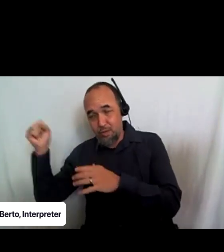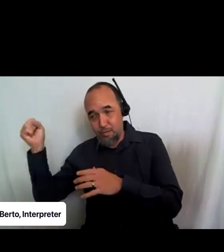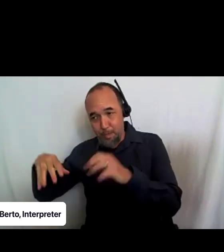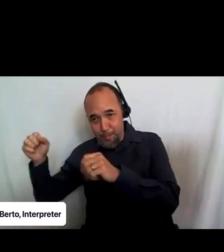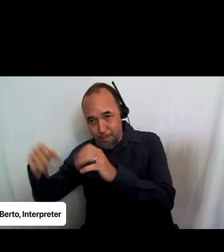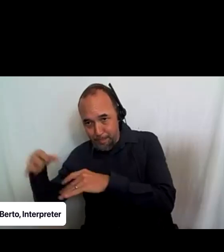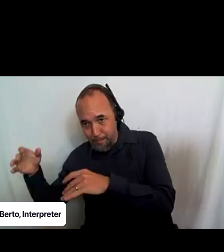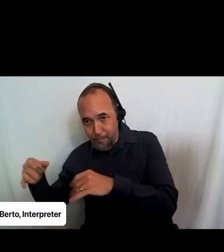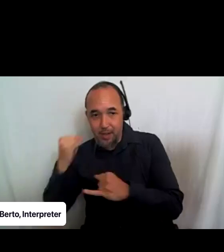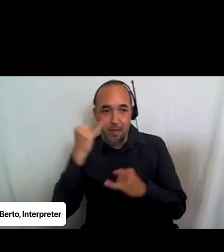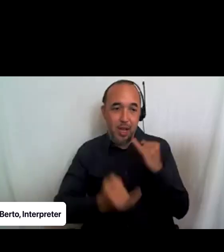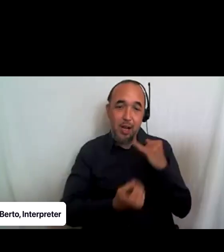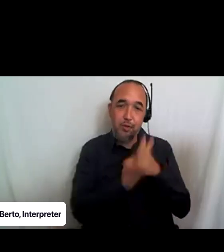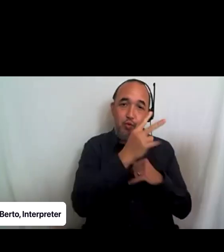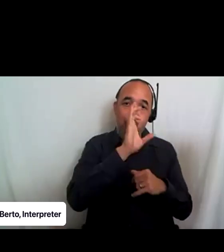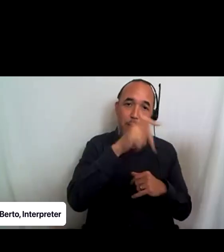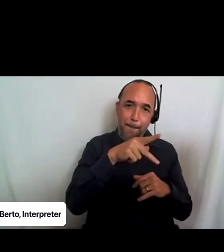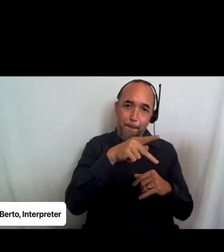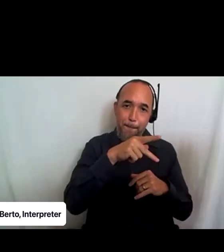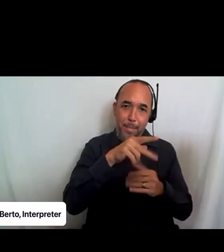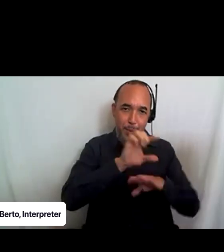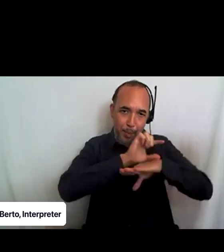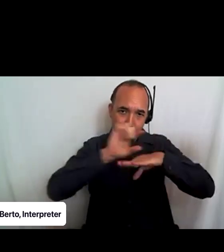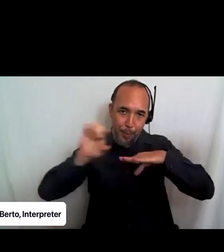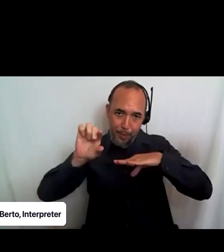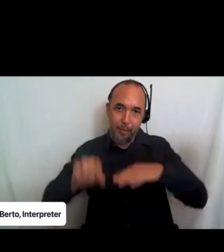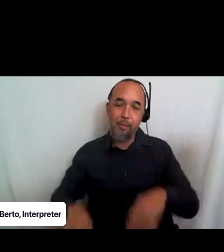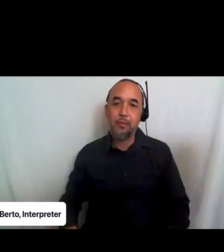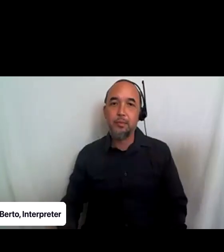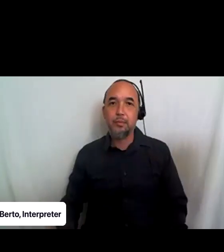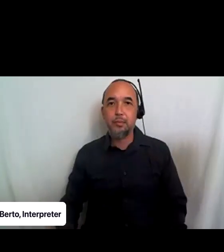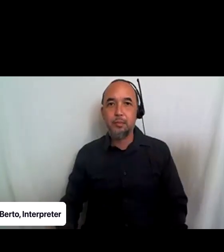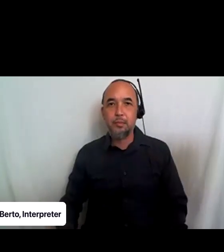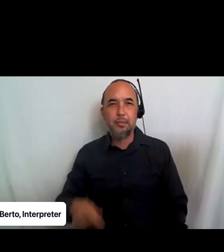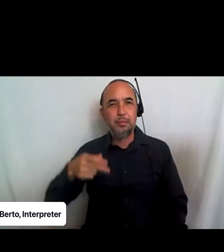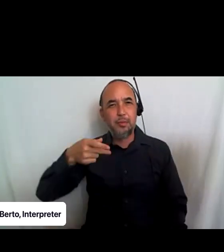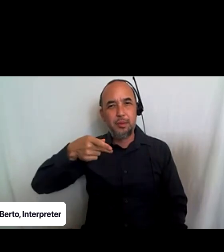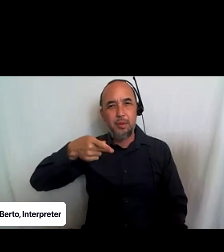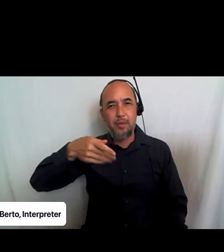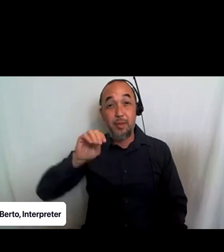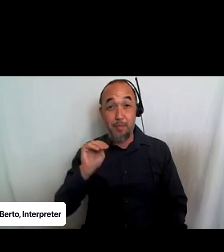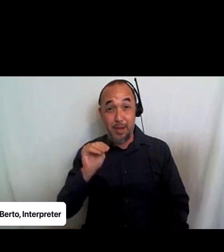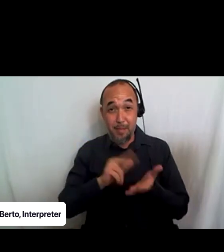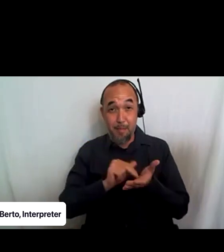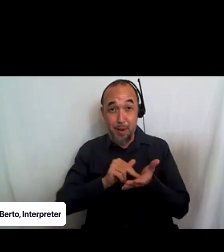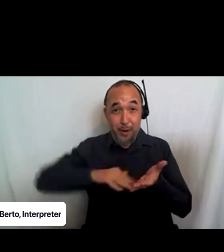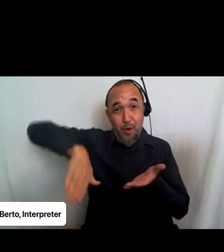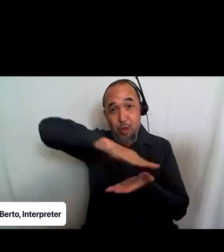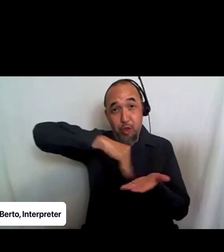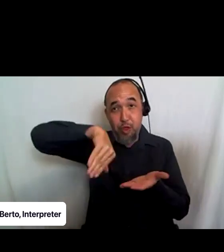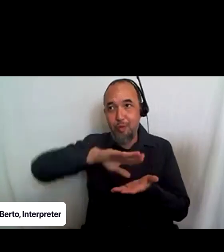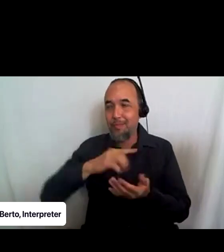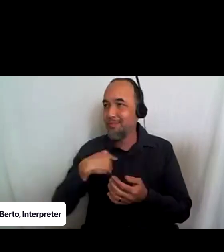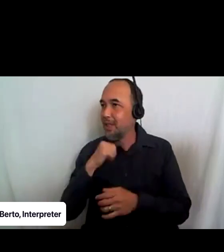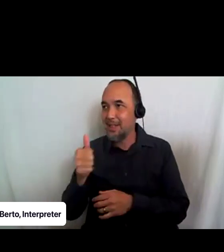final 2 in the middle of this one. And you didn't butter the pan, right? I didn't. Good call,